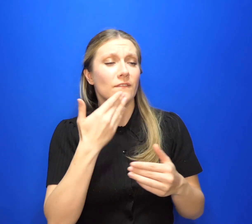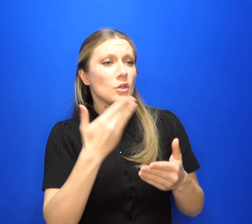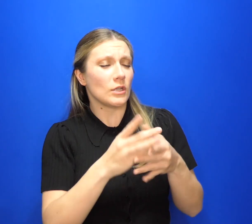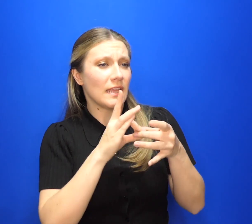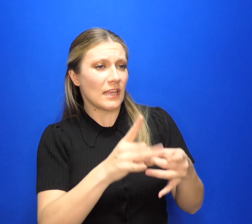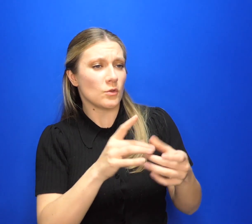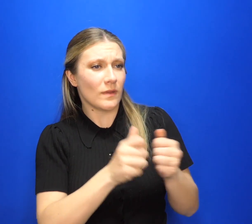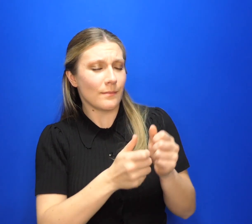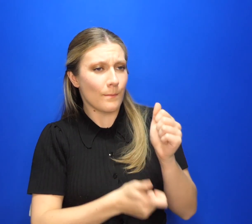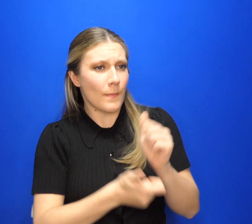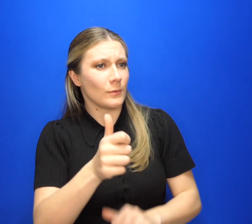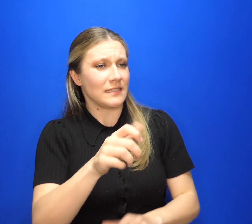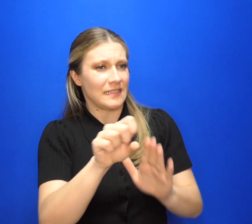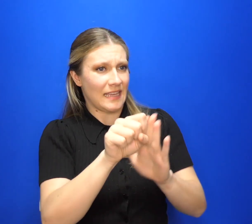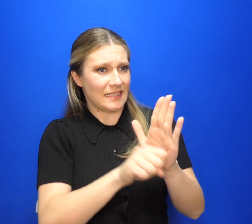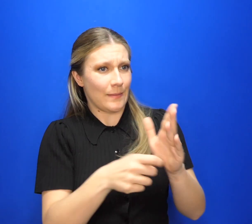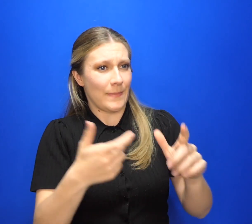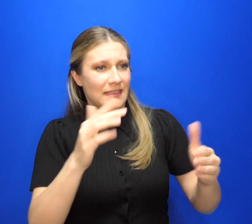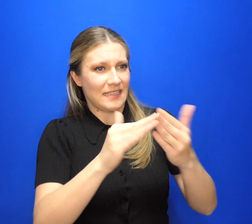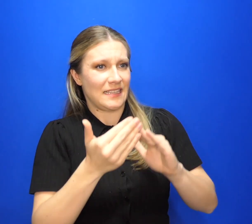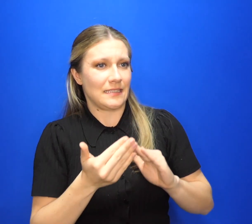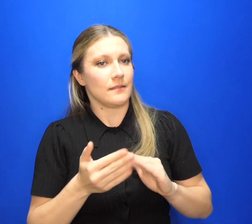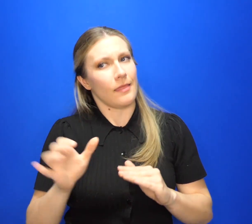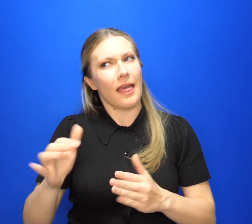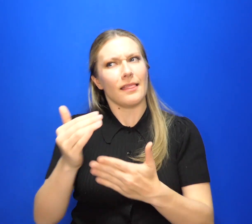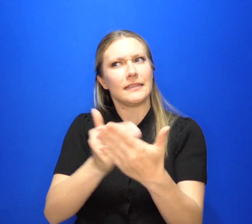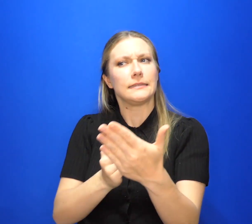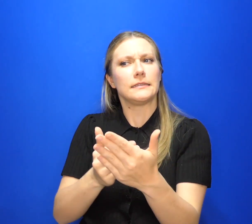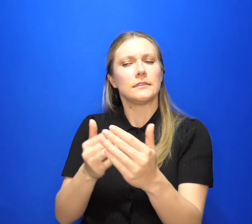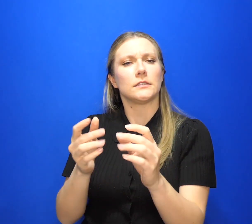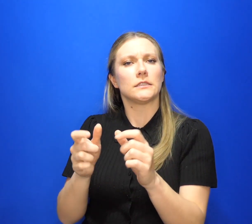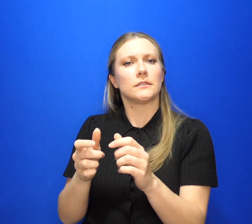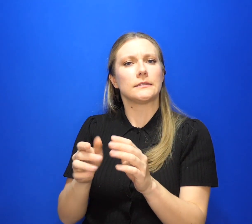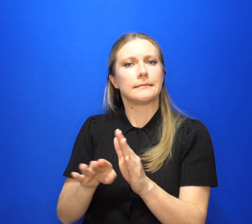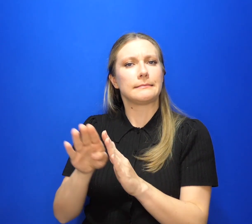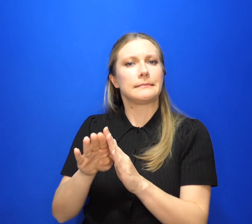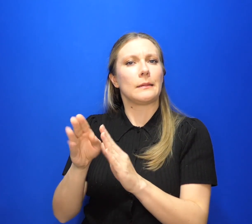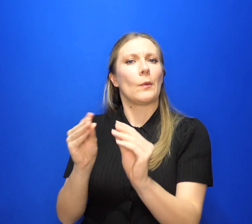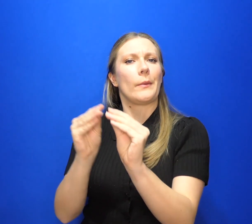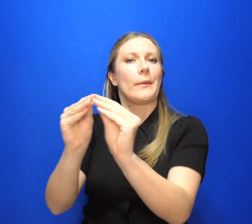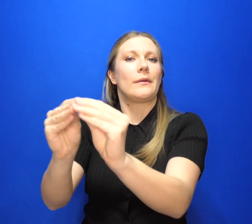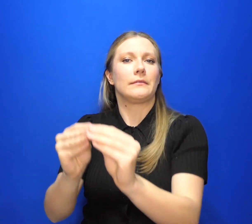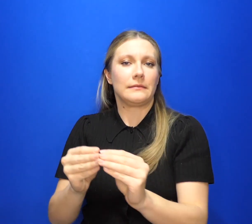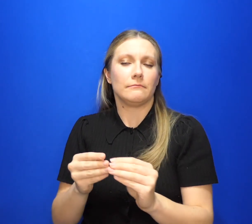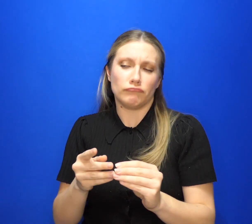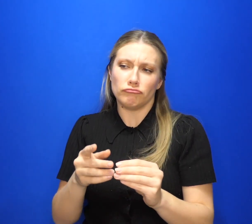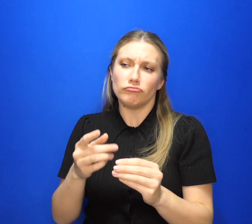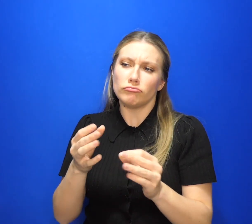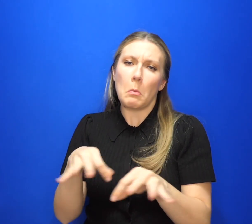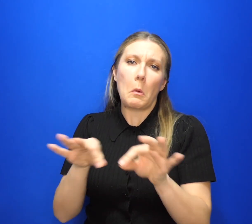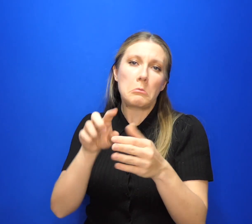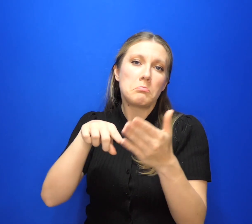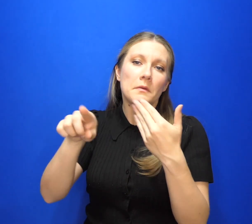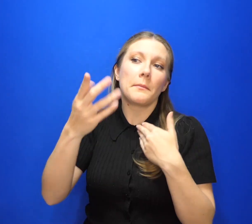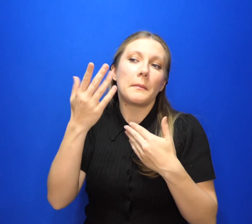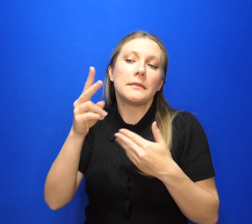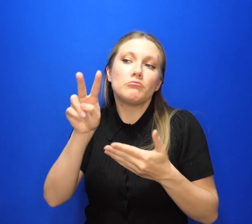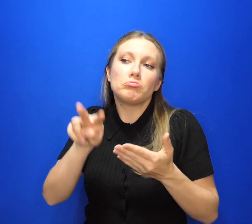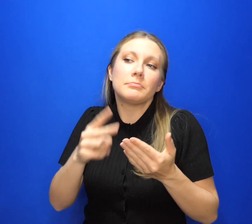is getting bigger and bigger. It's not worth your time to go check it out. You might find something near you for sure. Yep. Okay. All right, Jenny. Thank you so much. Cool.